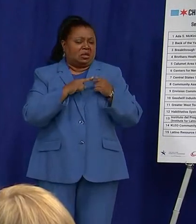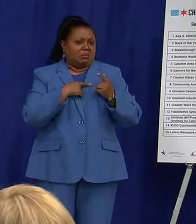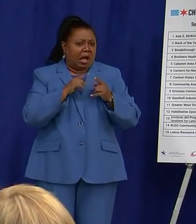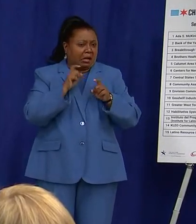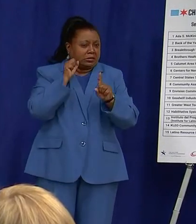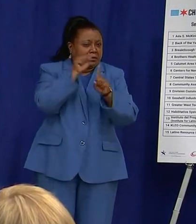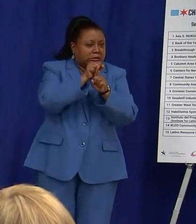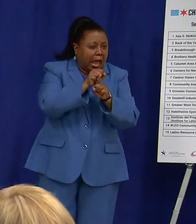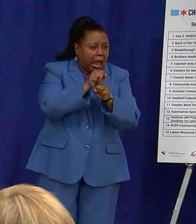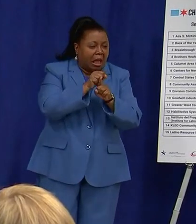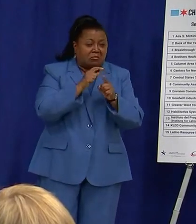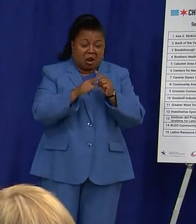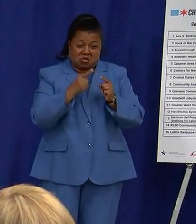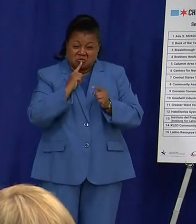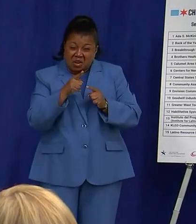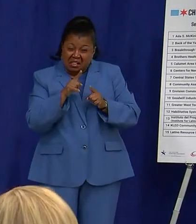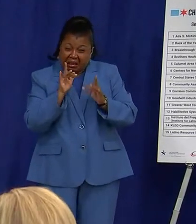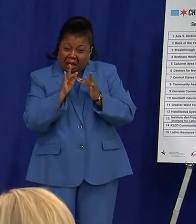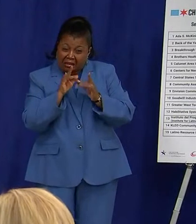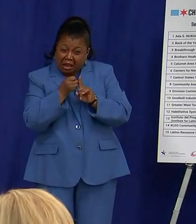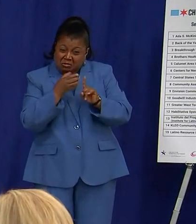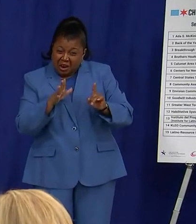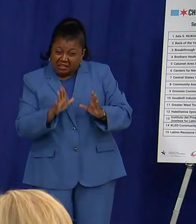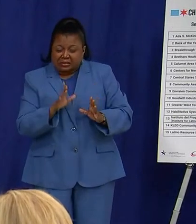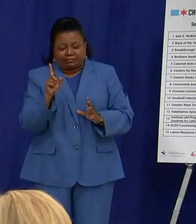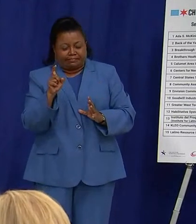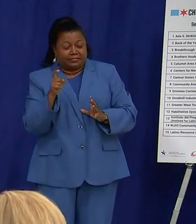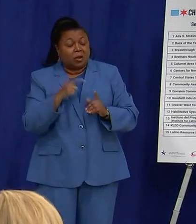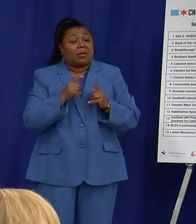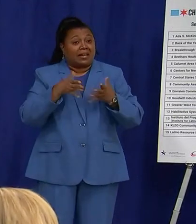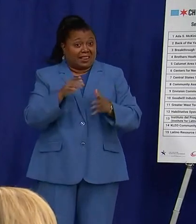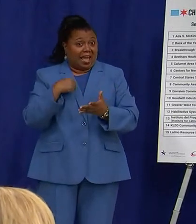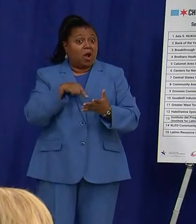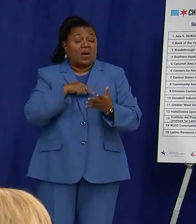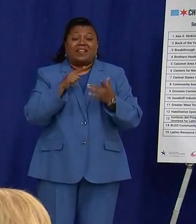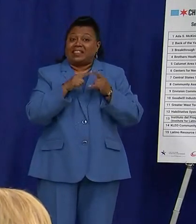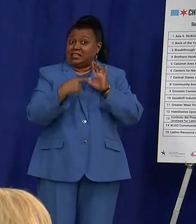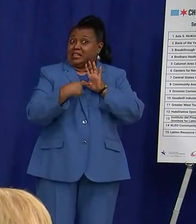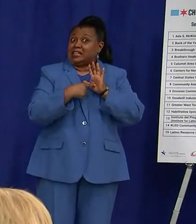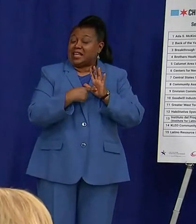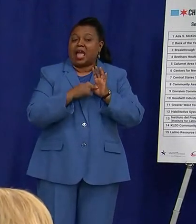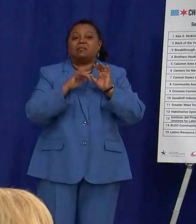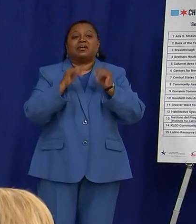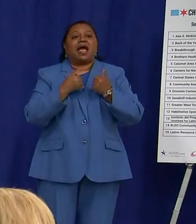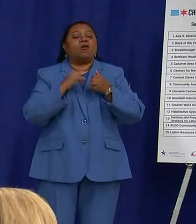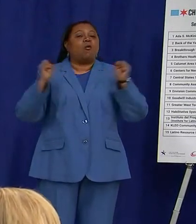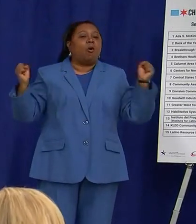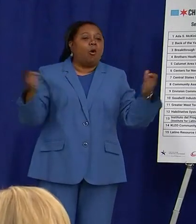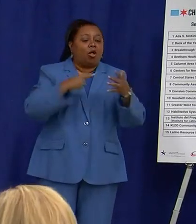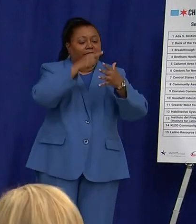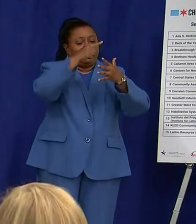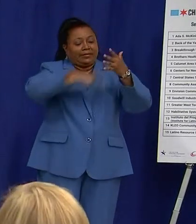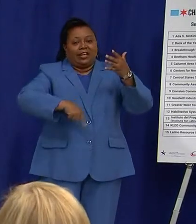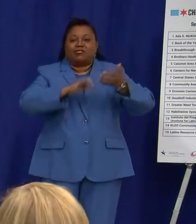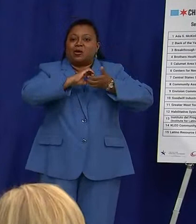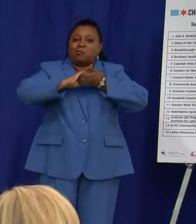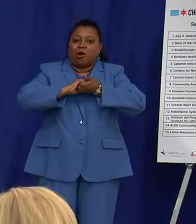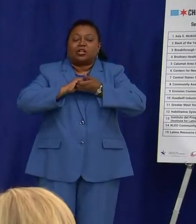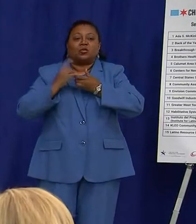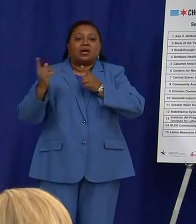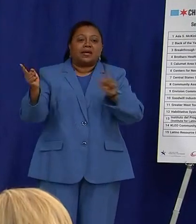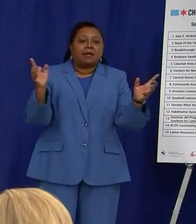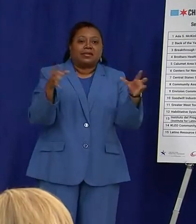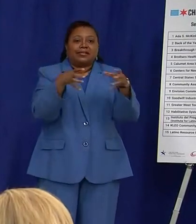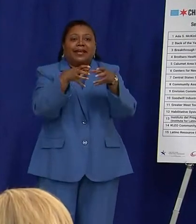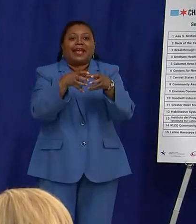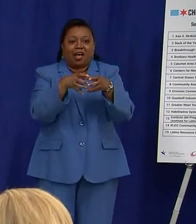about scams and, are you really a contact tracer? It will allow us, this is an example of how all of these different partners will be